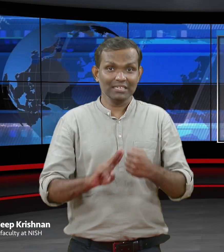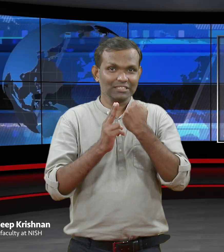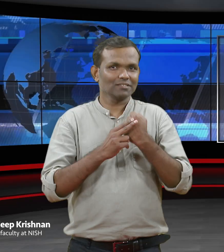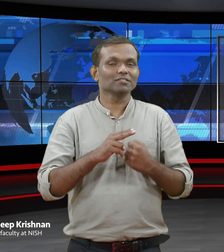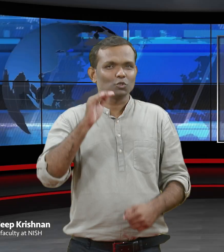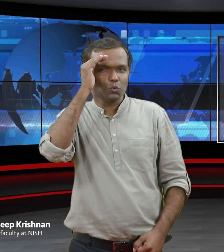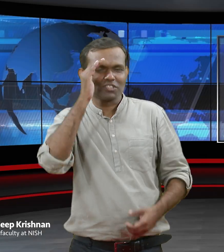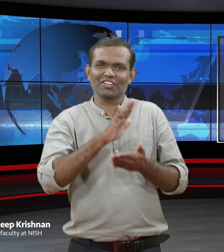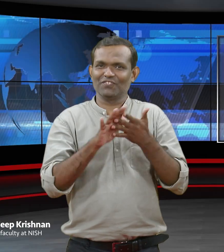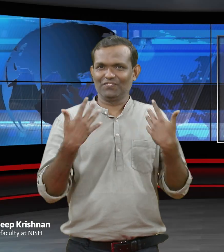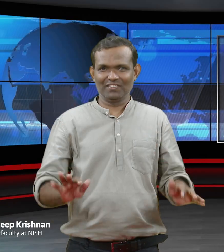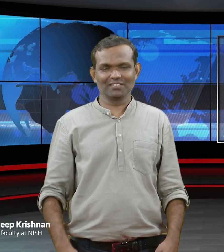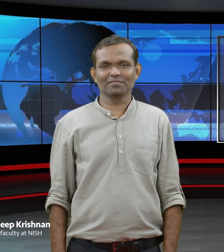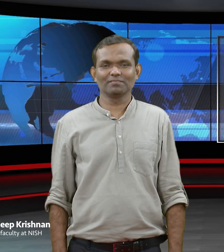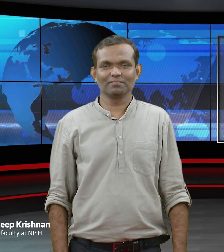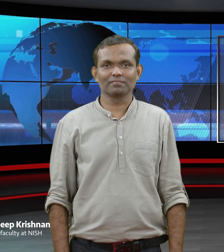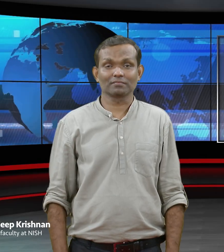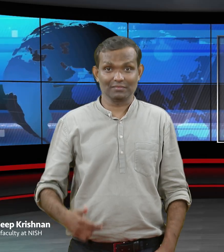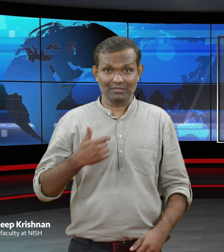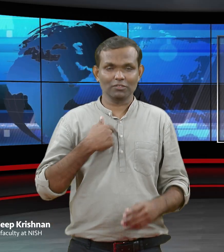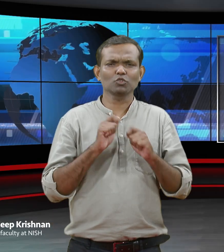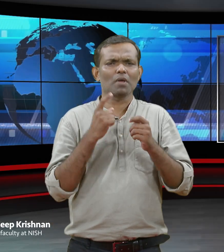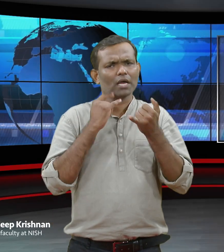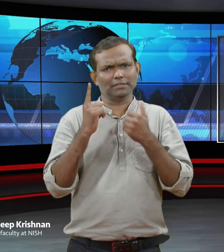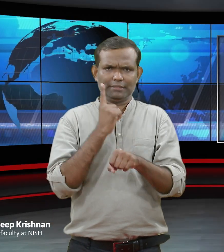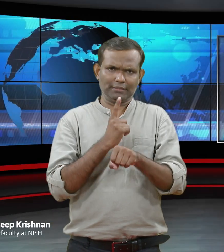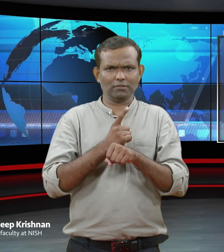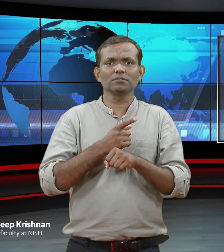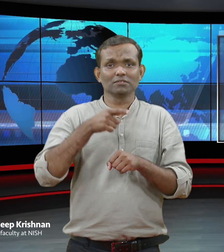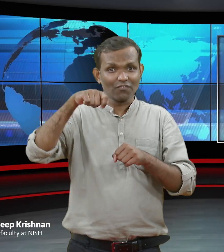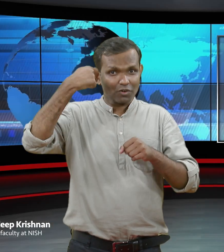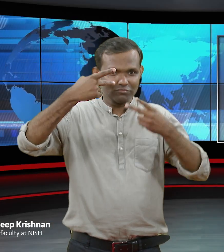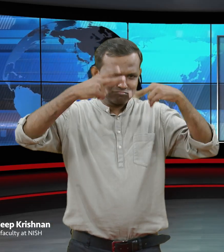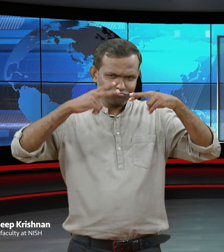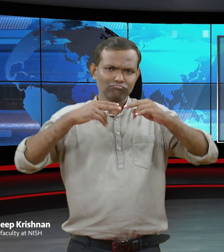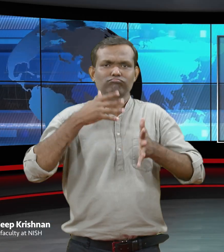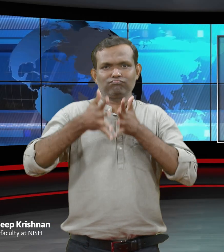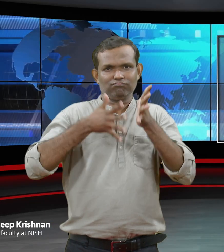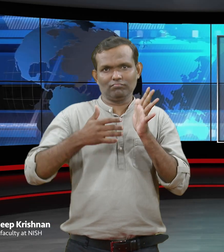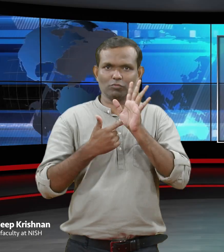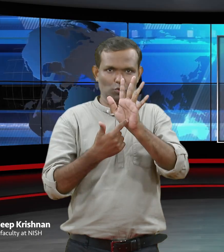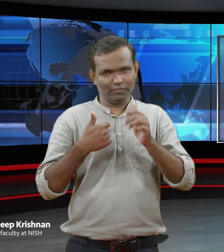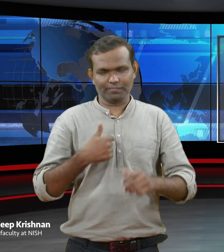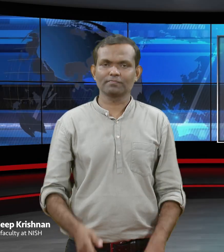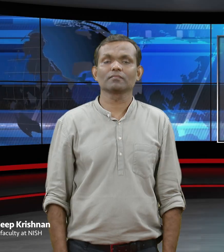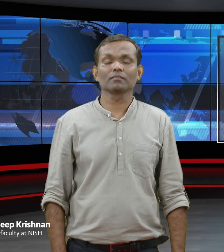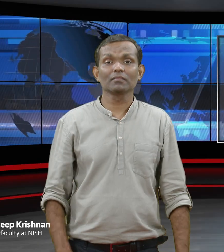With this news, we come to the end of the weekly NISH news broadcast. I am Sandeep Krishnan, ISL faculty at NISH, signing the news for you